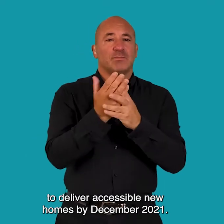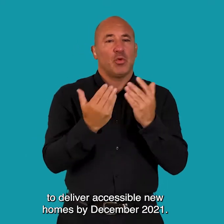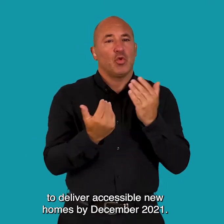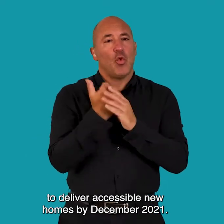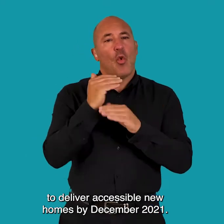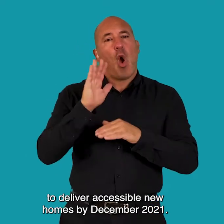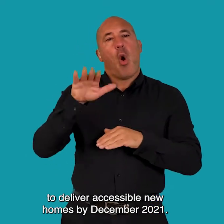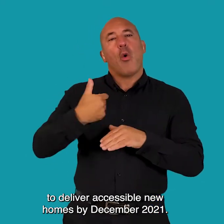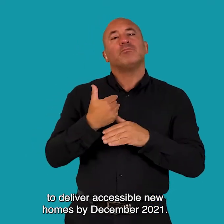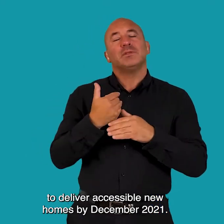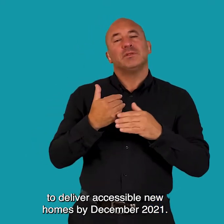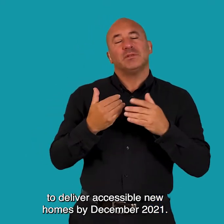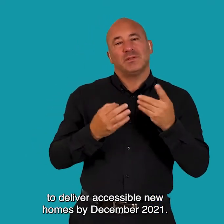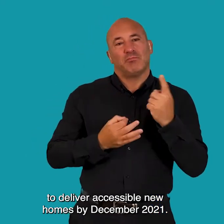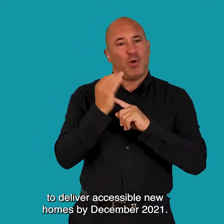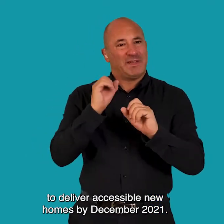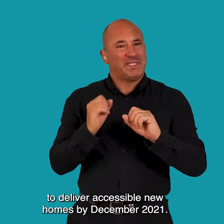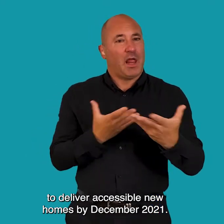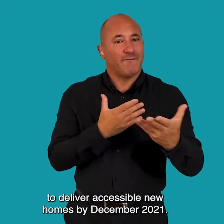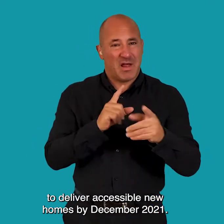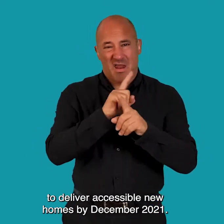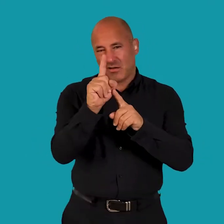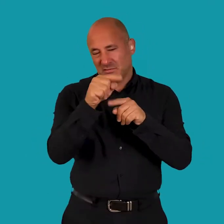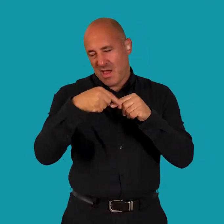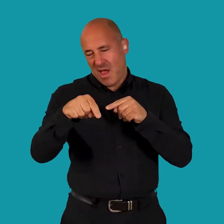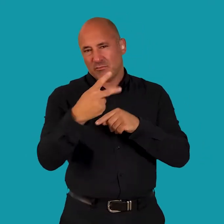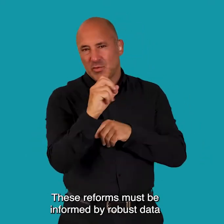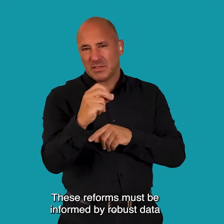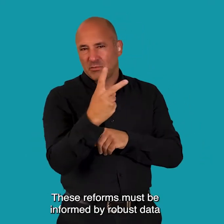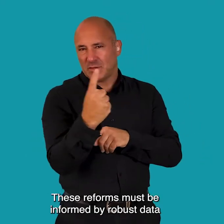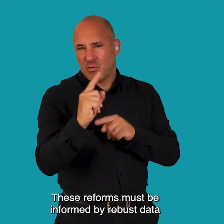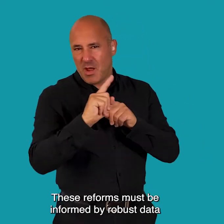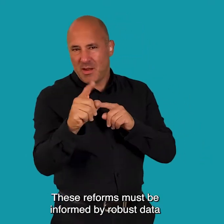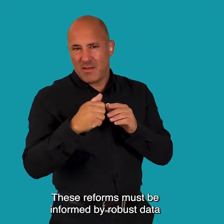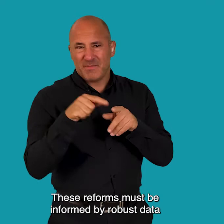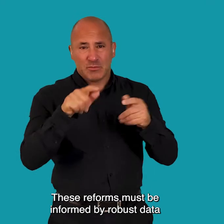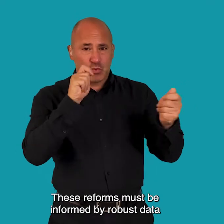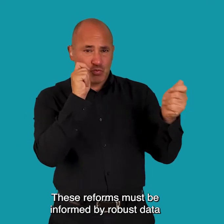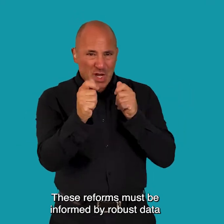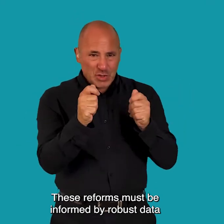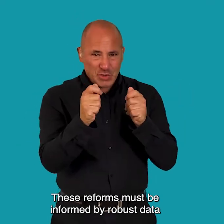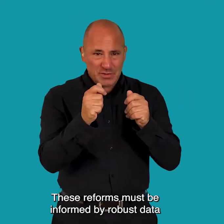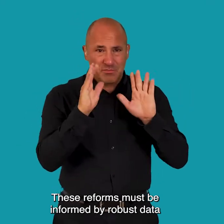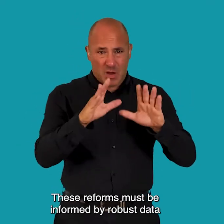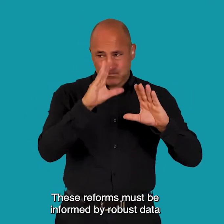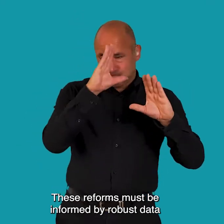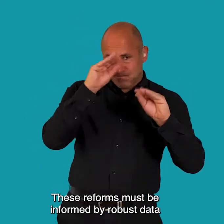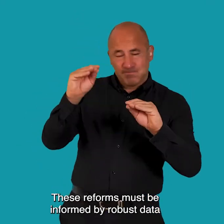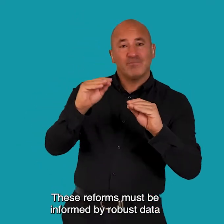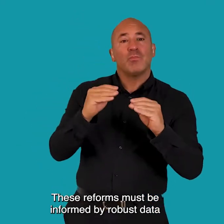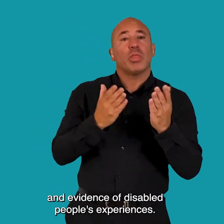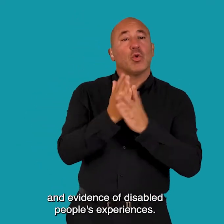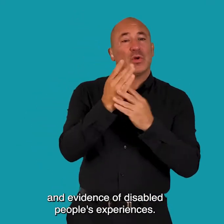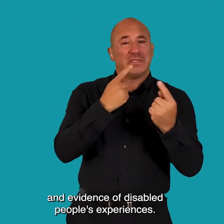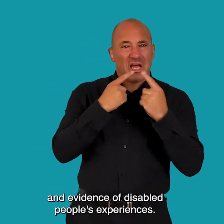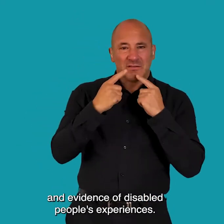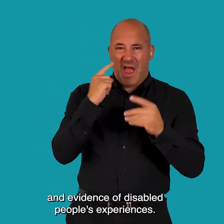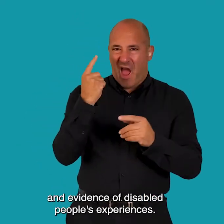by December 2021. These reforms must be informed by robust data and evidence of